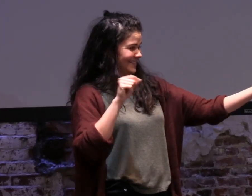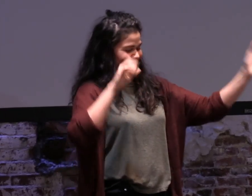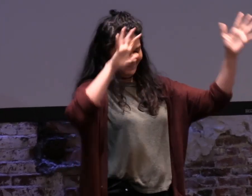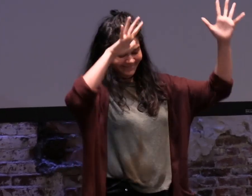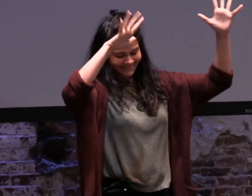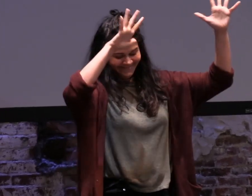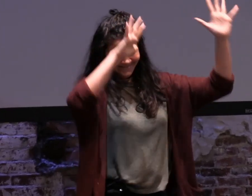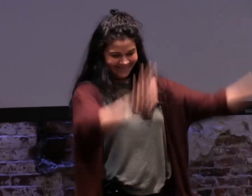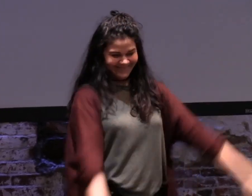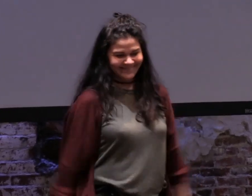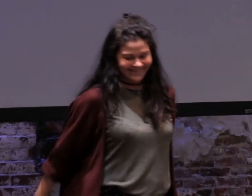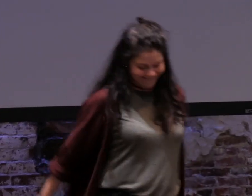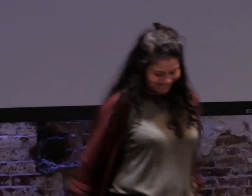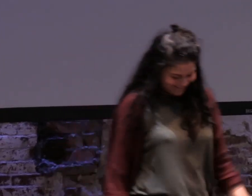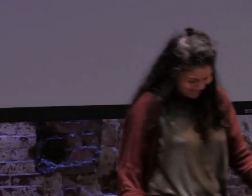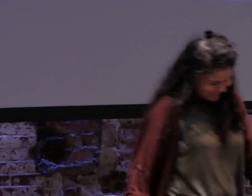ready? Okay.